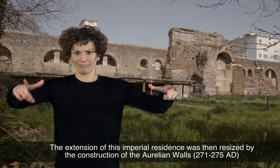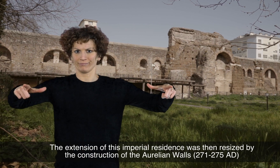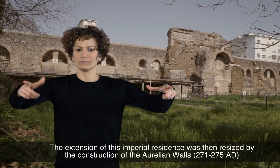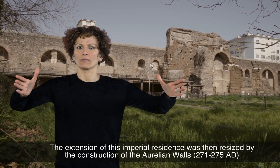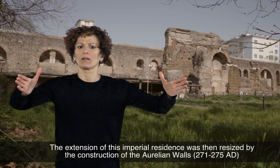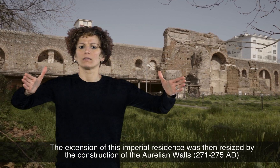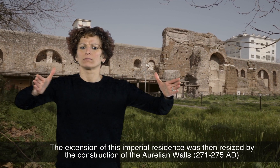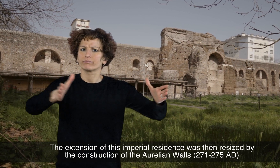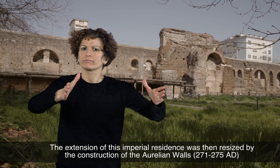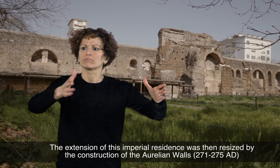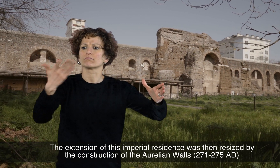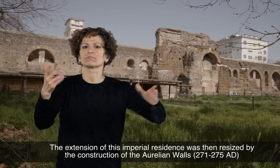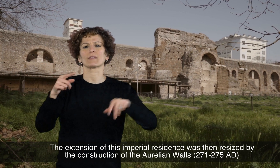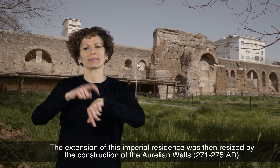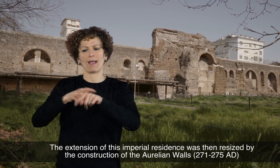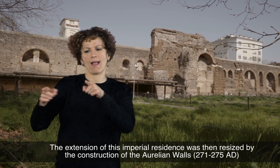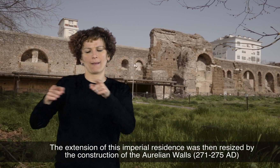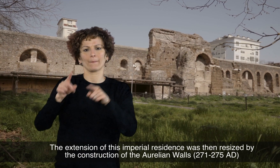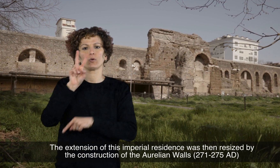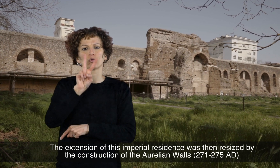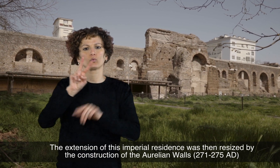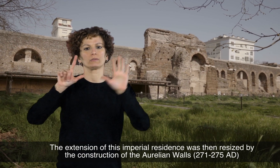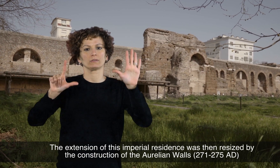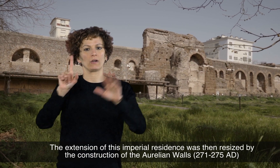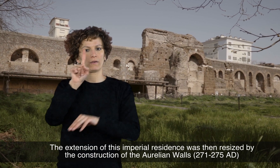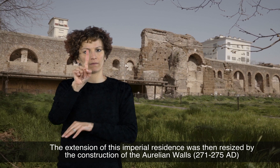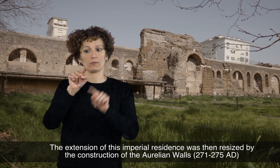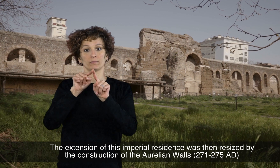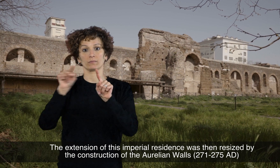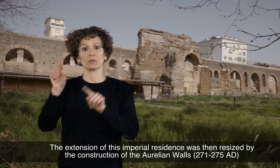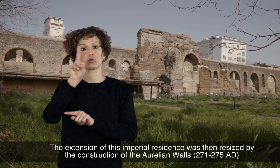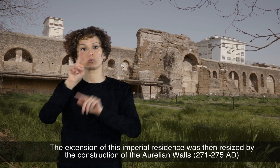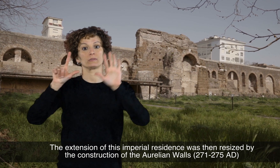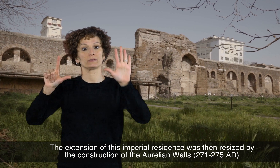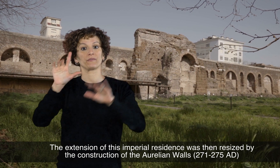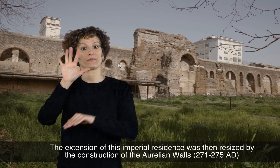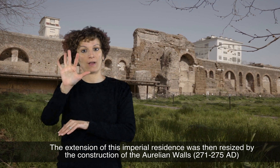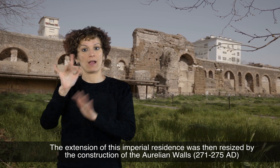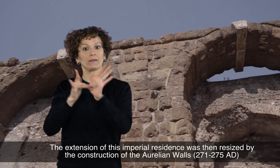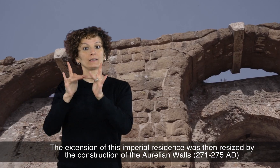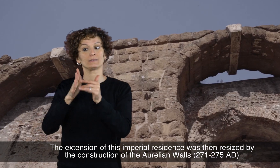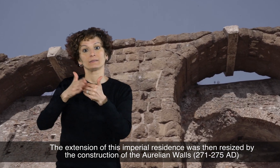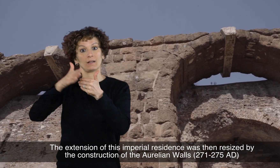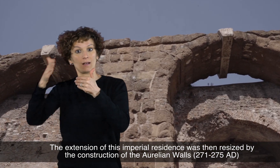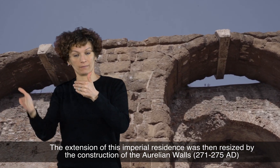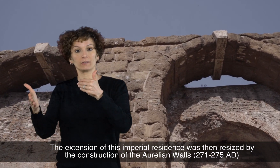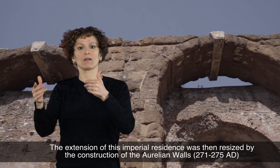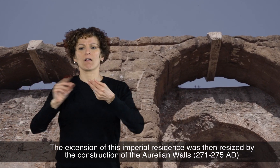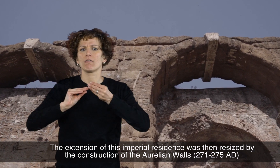The extension of this imperial residence was then resized by the construction of the Aurelian